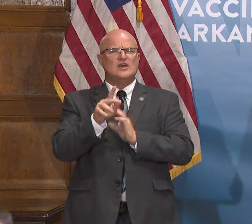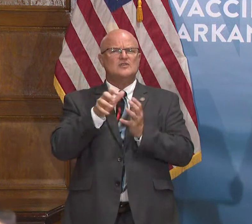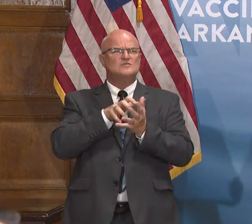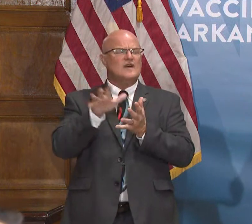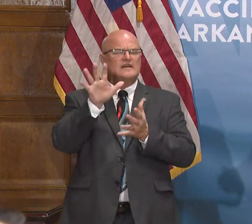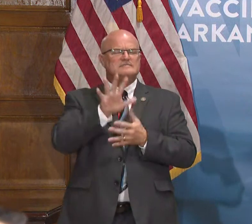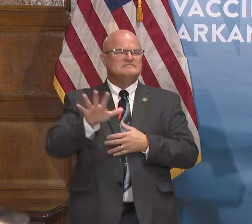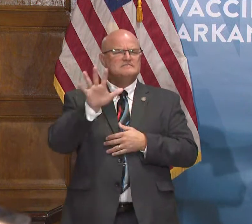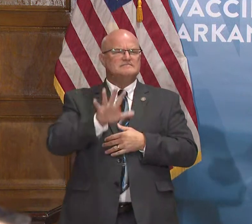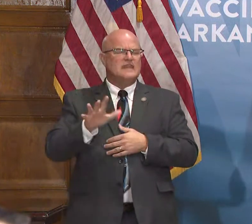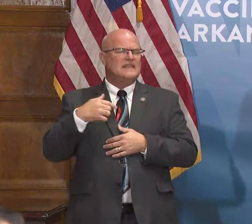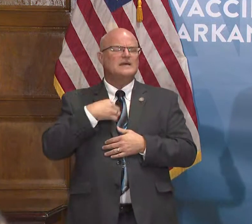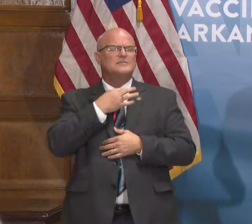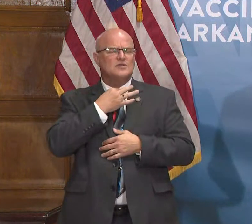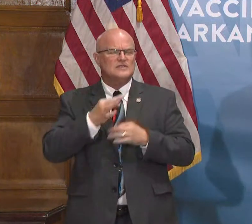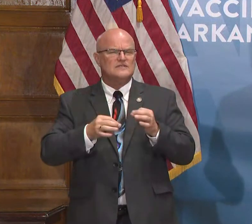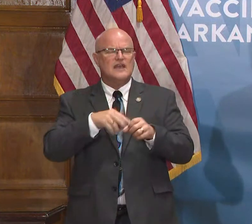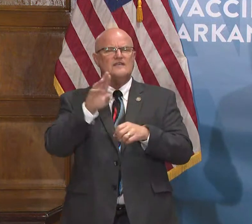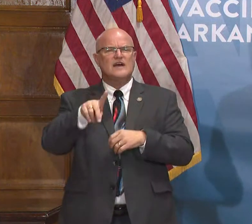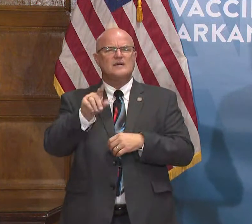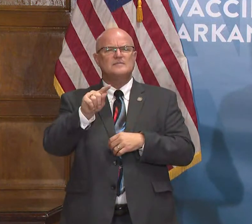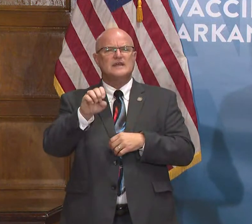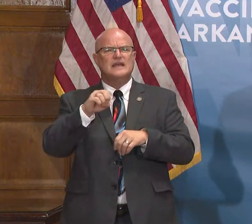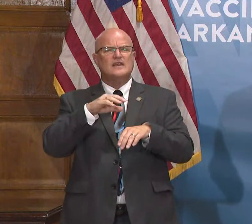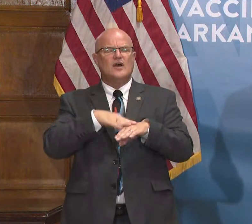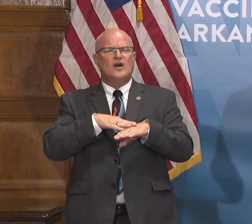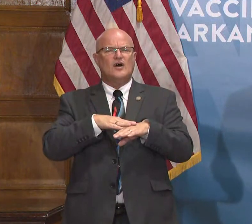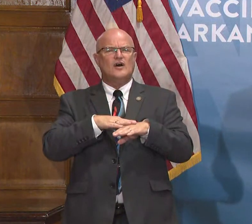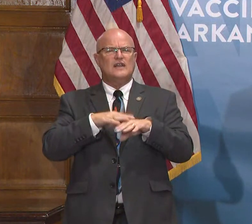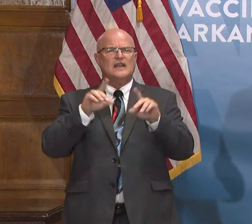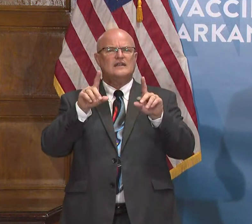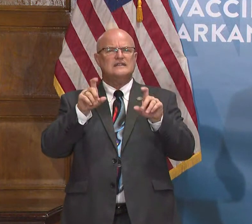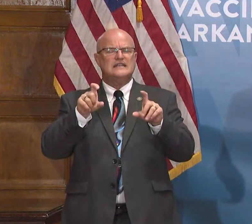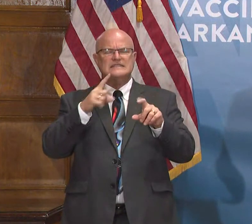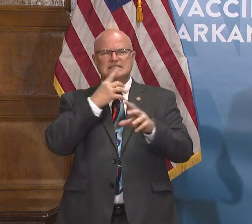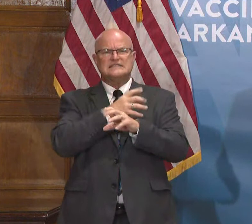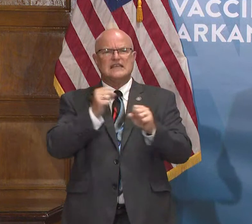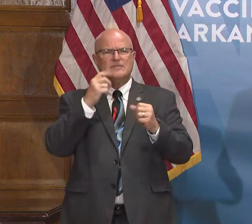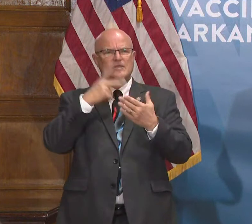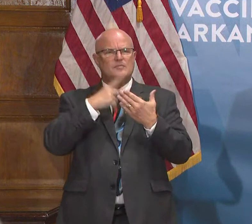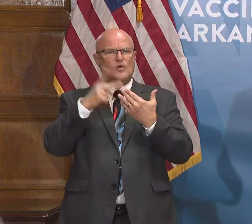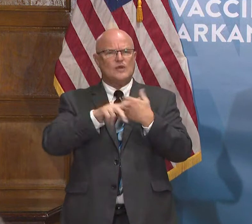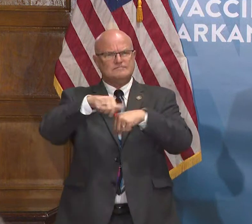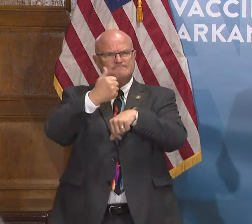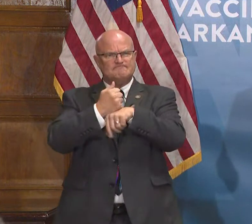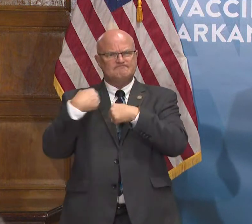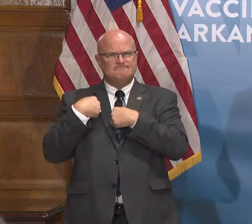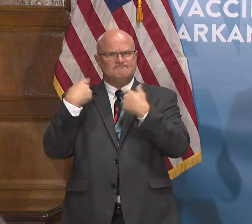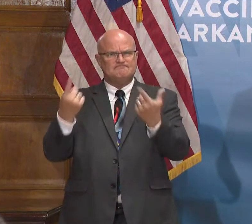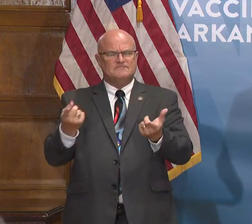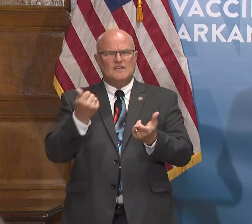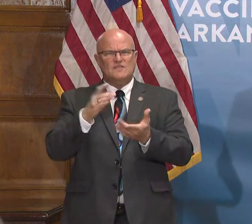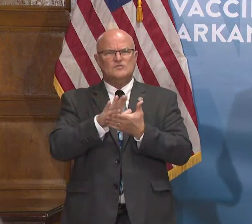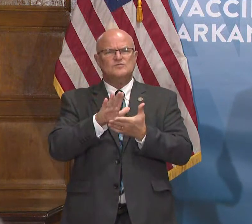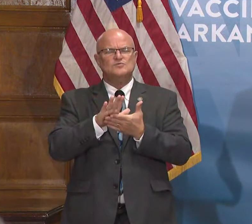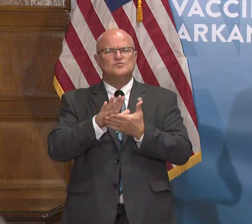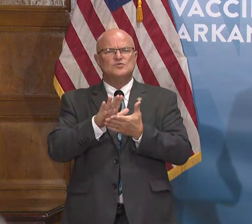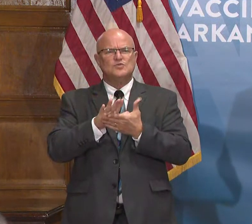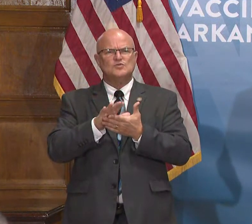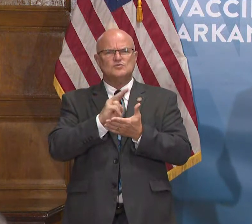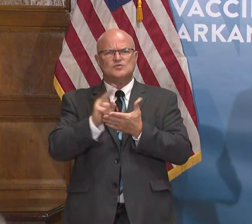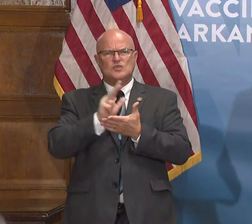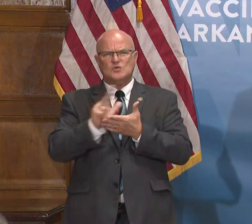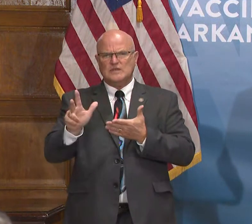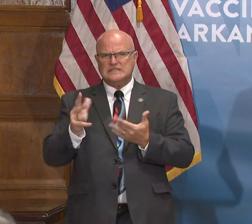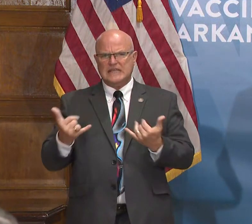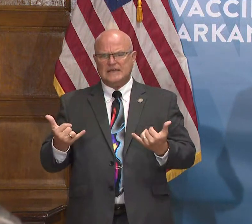And then I'm also curious about if we have an update on our Test to Stay pilot program that's been in place in a few schools for, a couple weeks now,